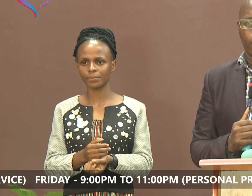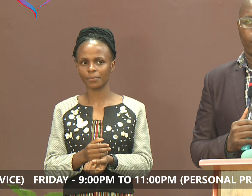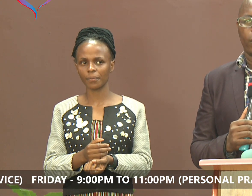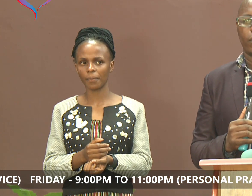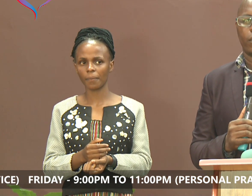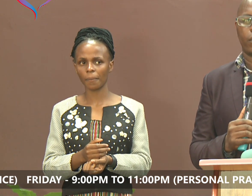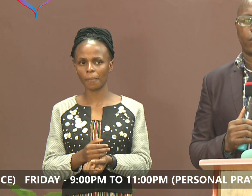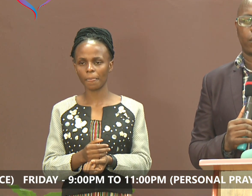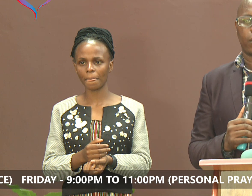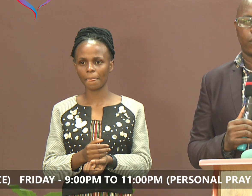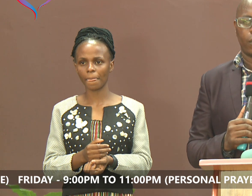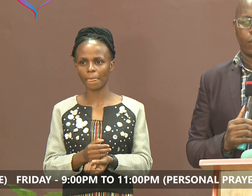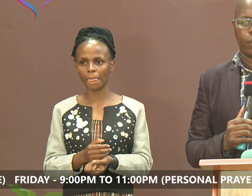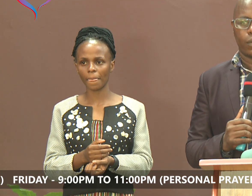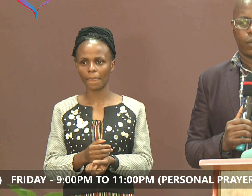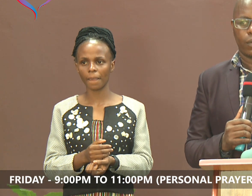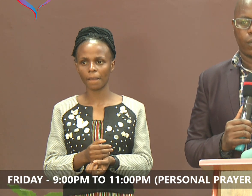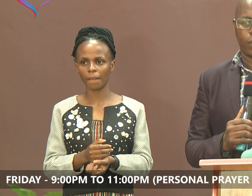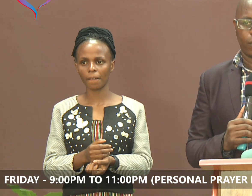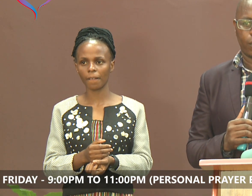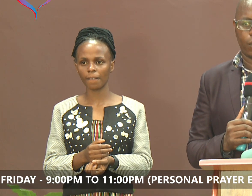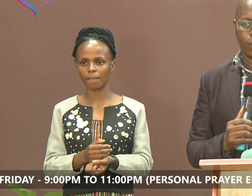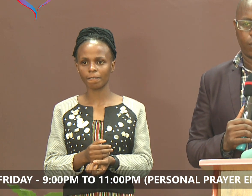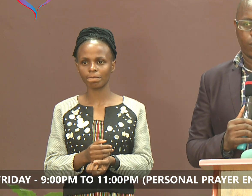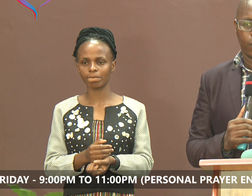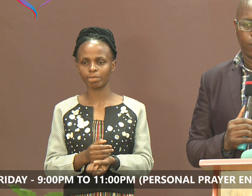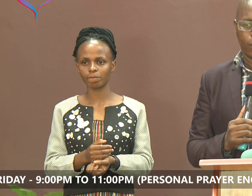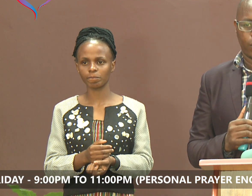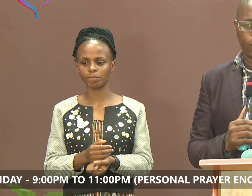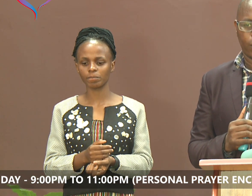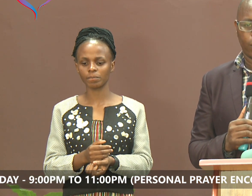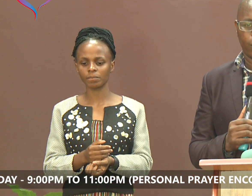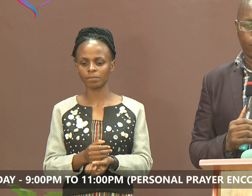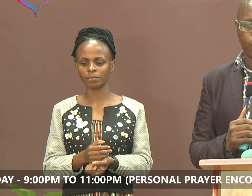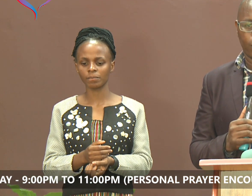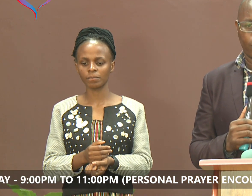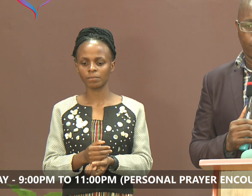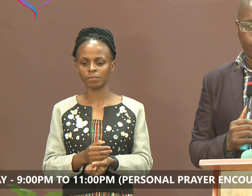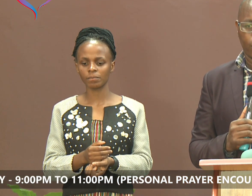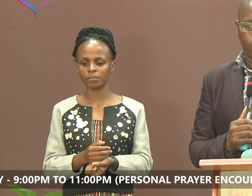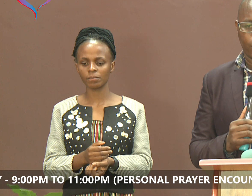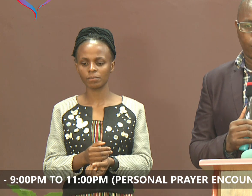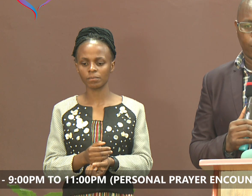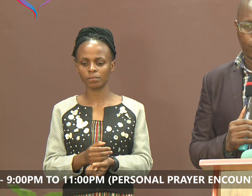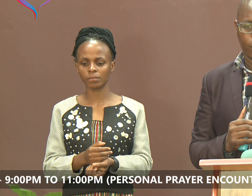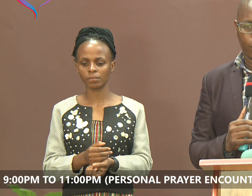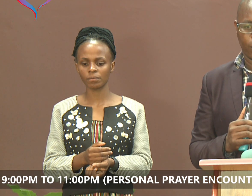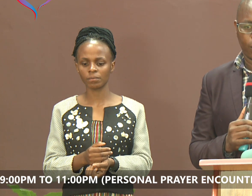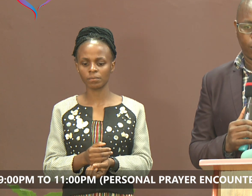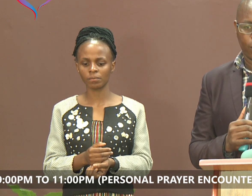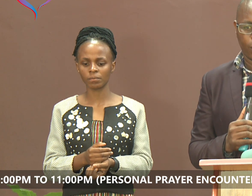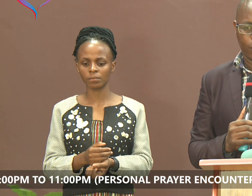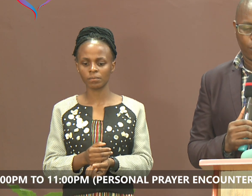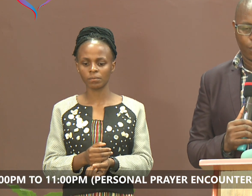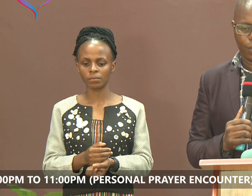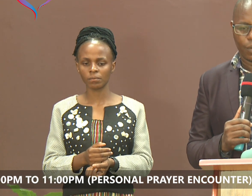feels uncomfortable to come home, especially when it comes to evening. You say, why has it come to such a time? You don't want to go there